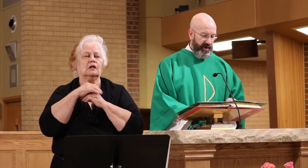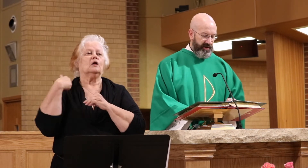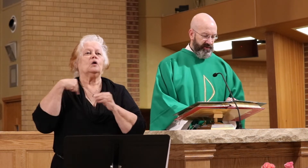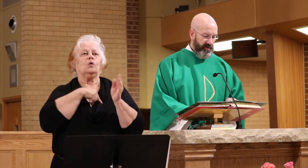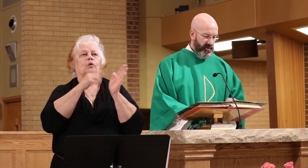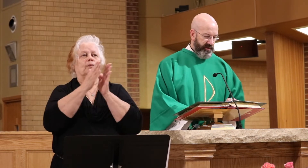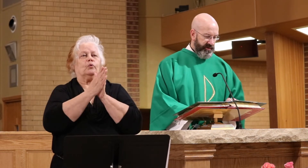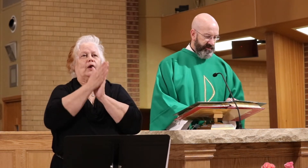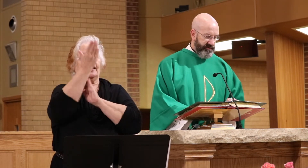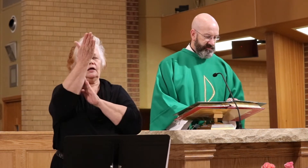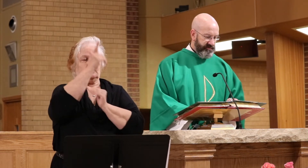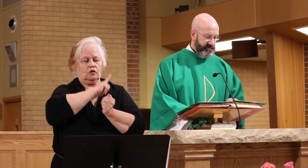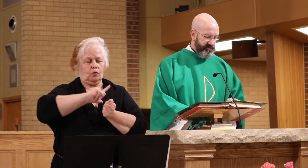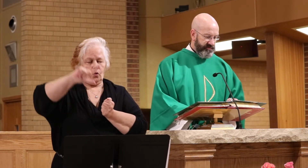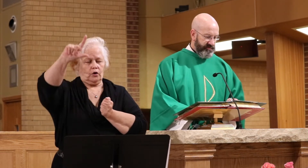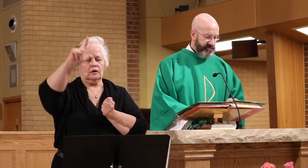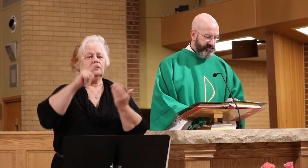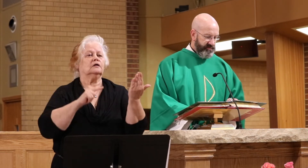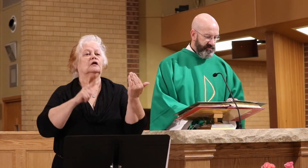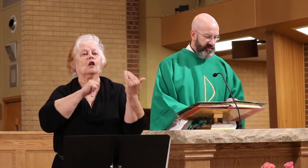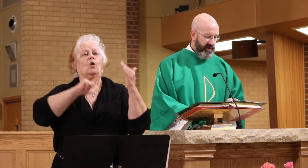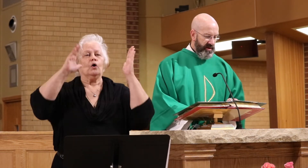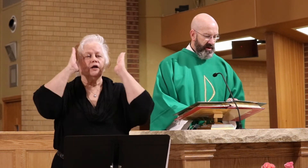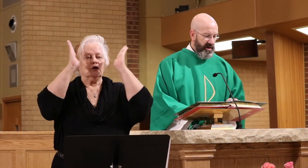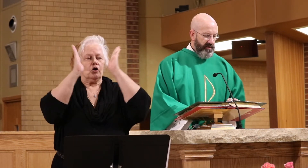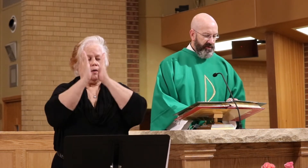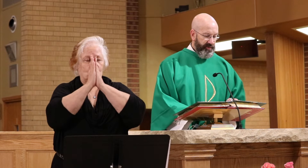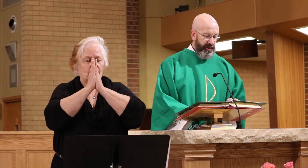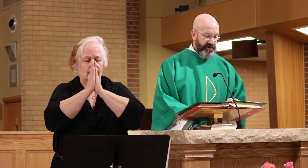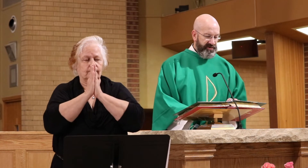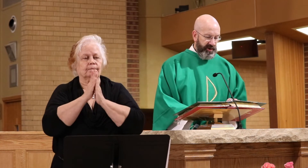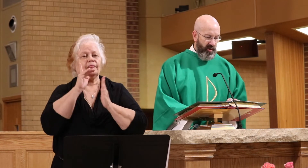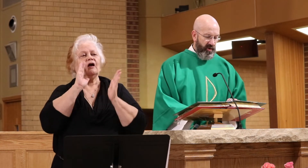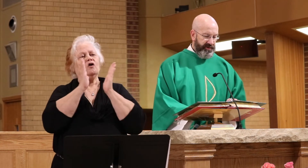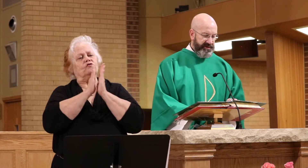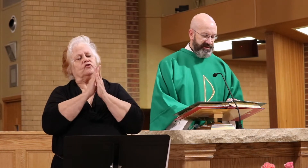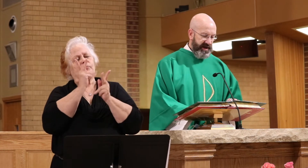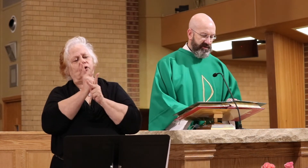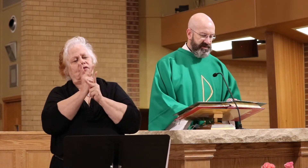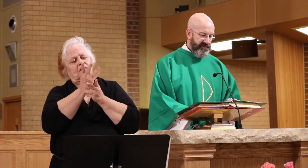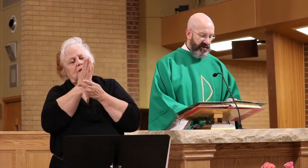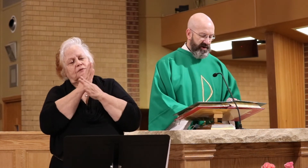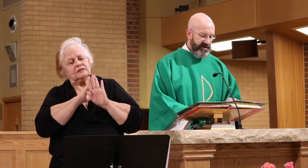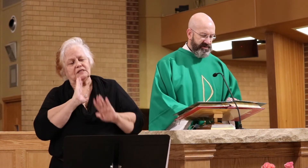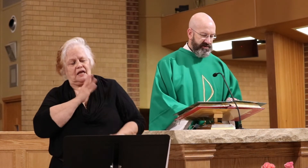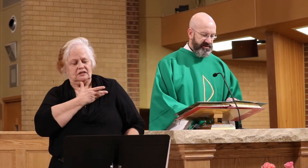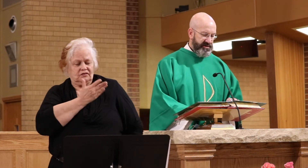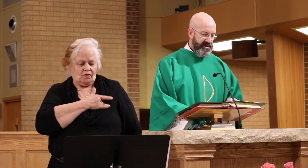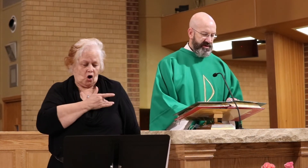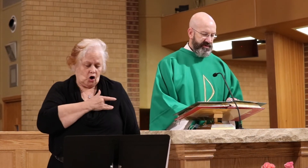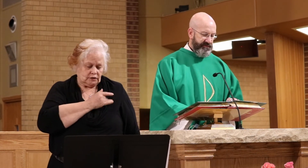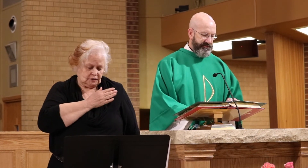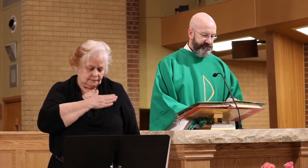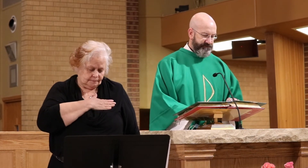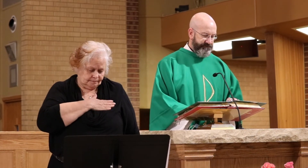We pray to the Lord. Lord, hear our prayer. For the prayers we hold in the silence of our hearts,